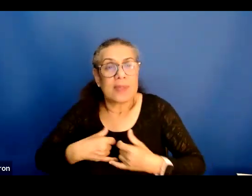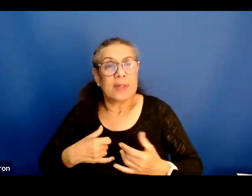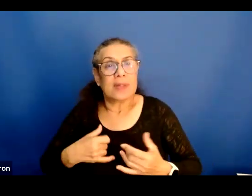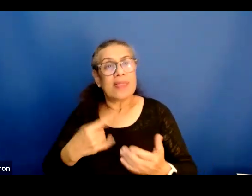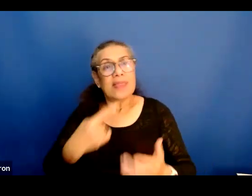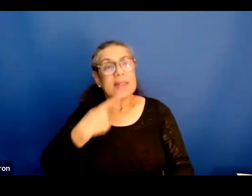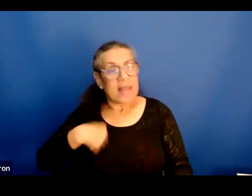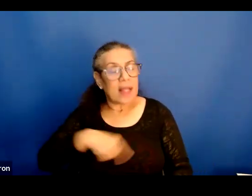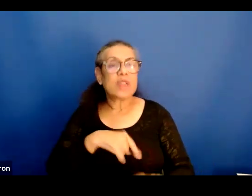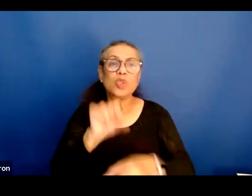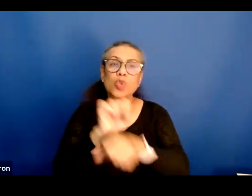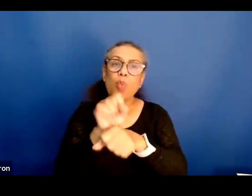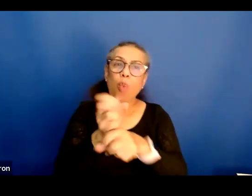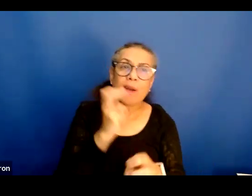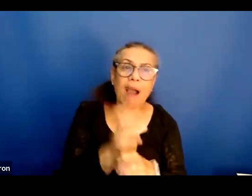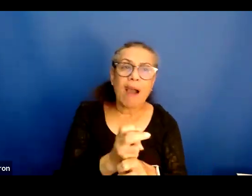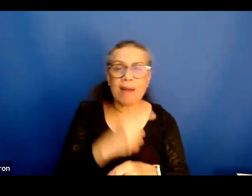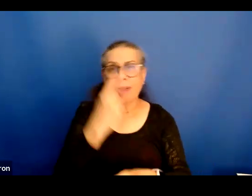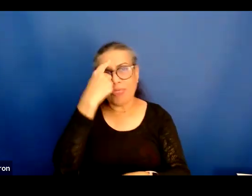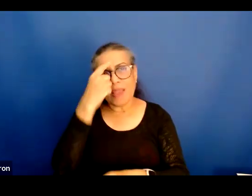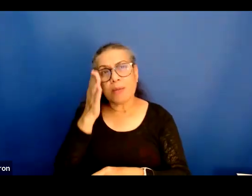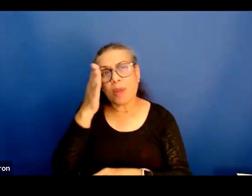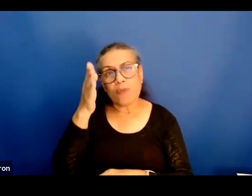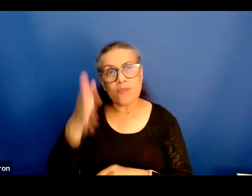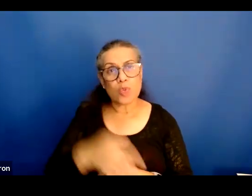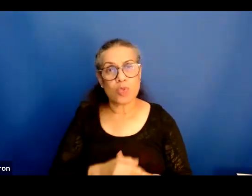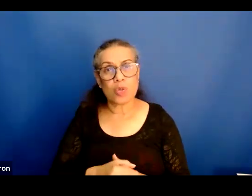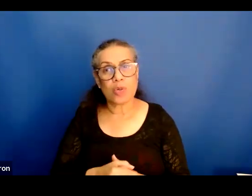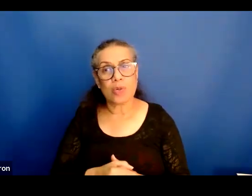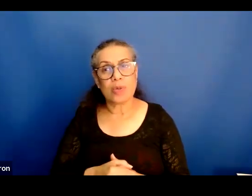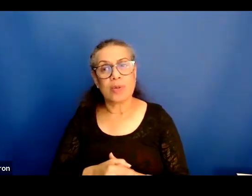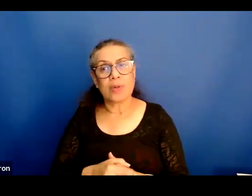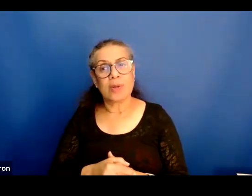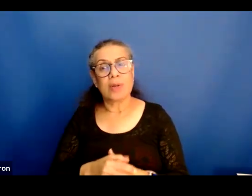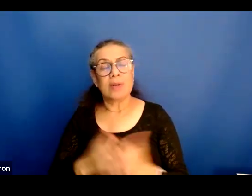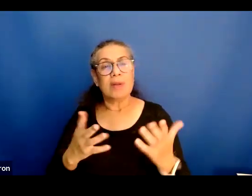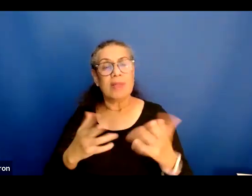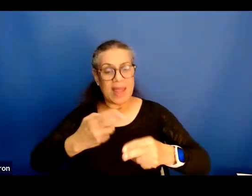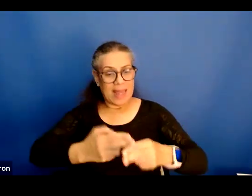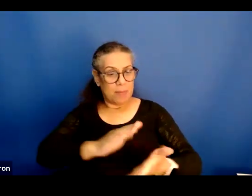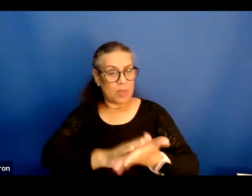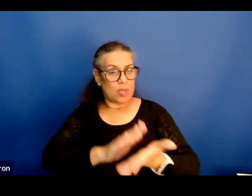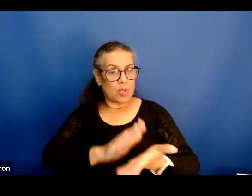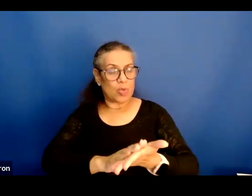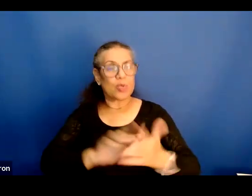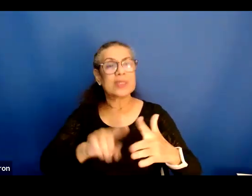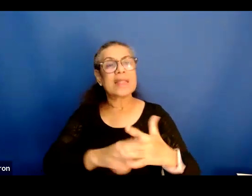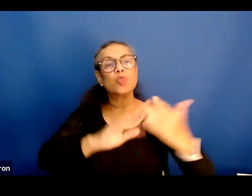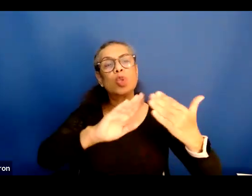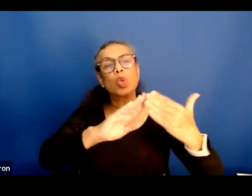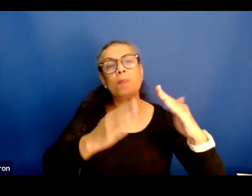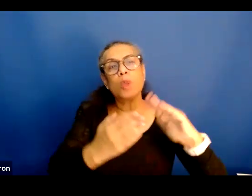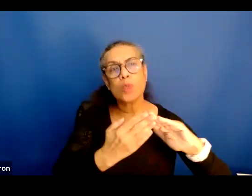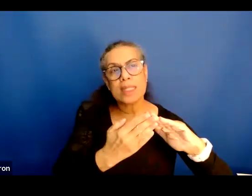and shape our own future. They want to embody our true self. The name of the school starts with community for a